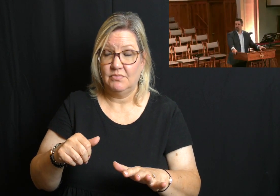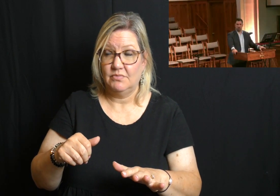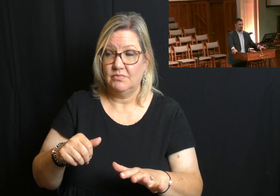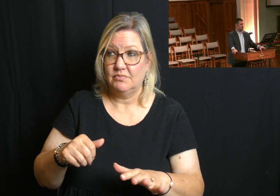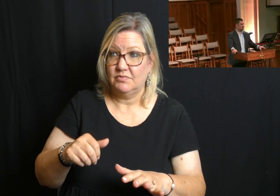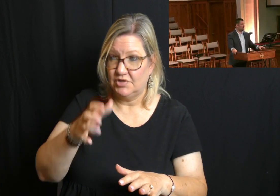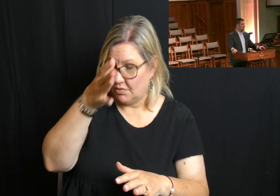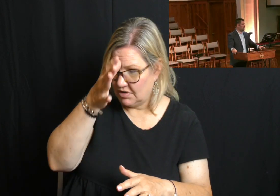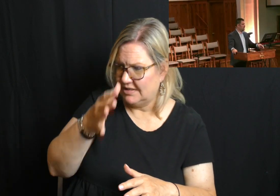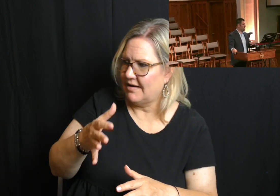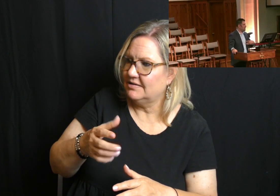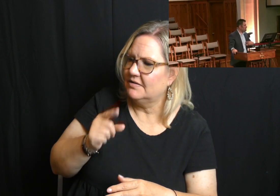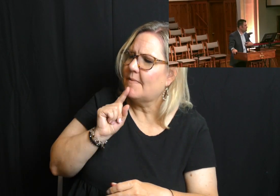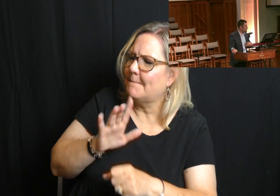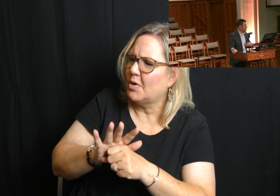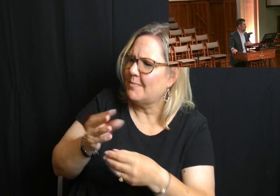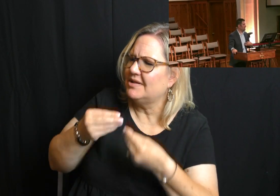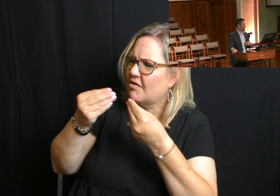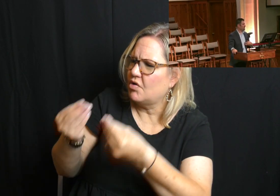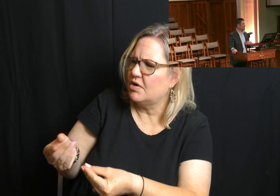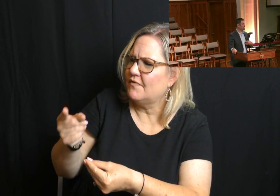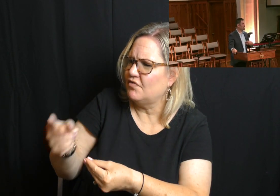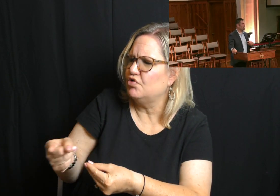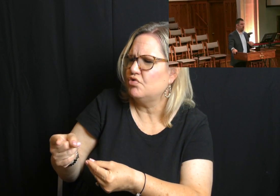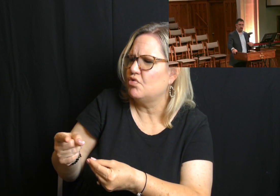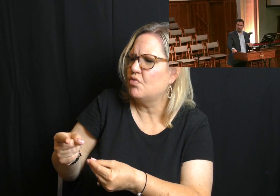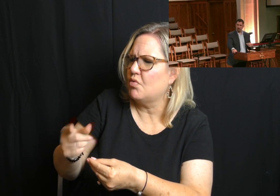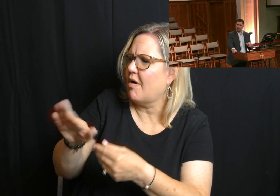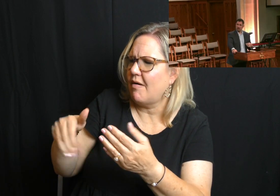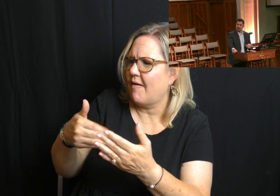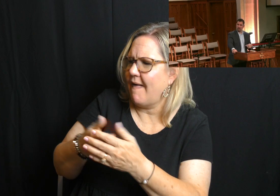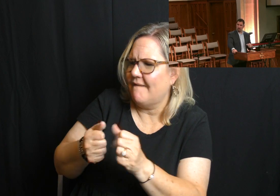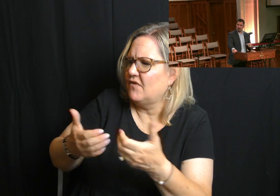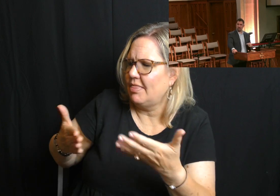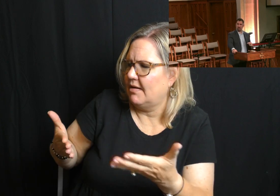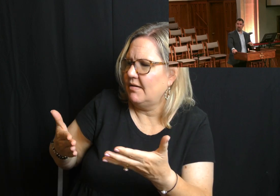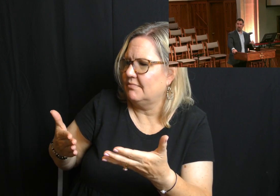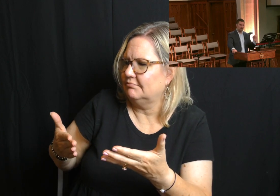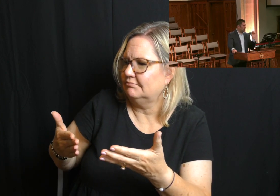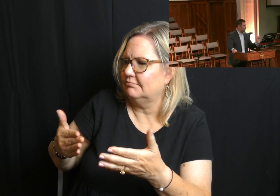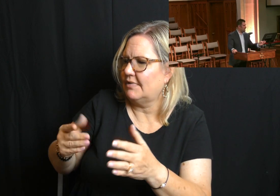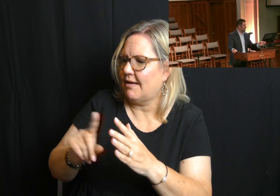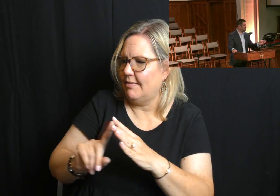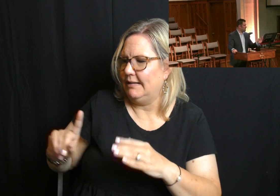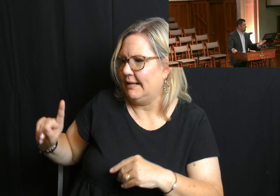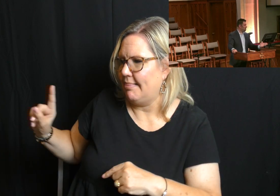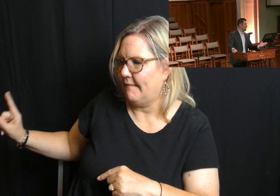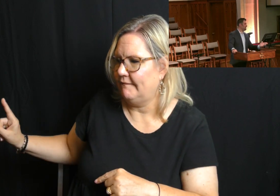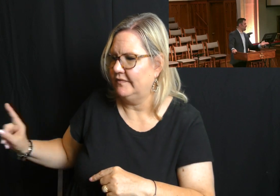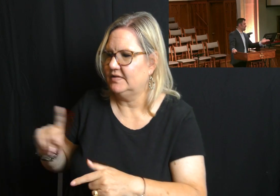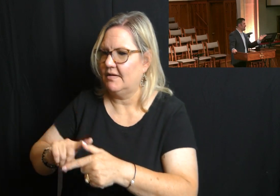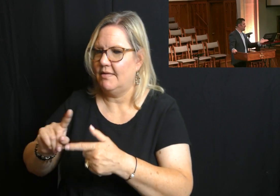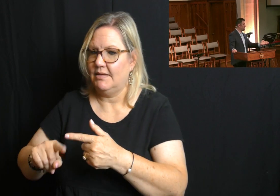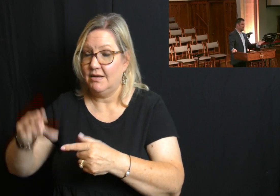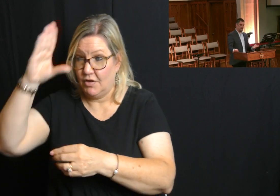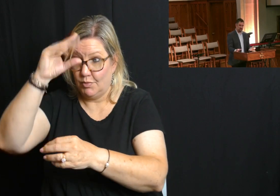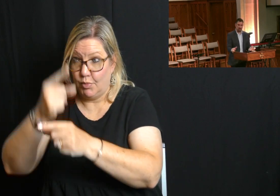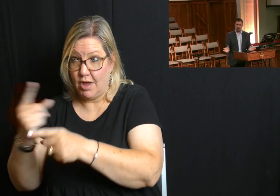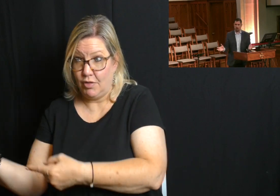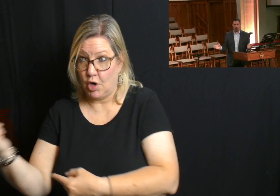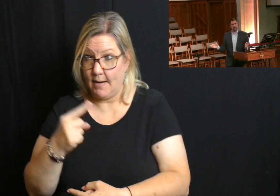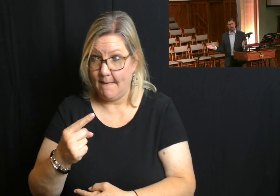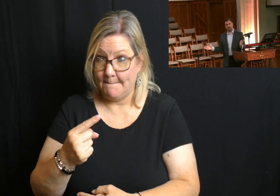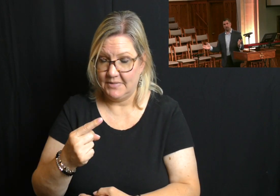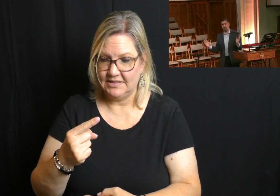you. It's like, I'm your son. It's like, wait, that's not possible. Somebody already took the blessing, already blessing. And